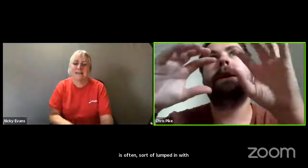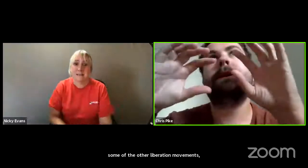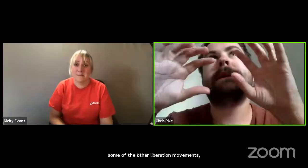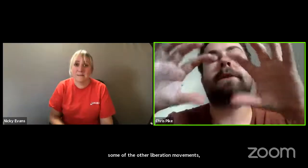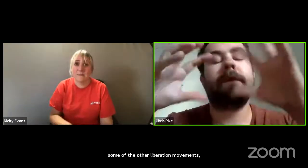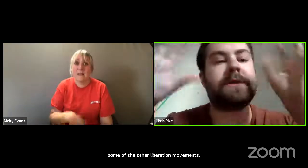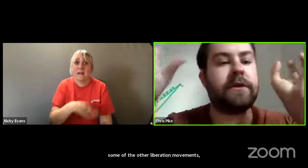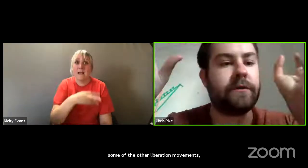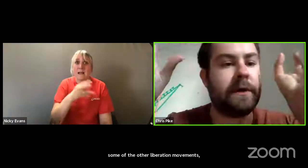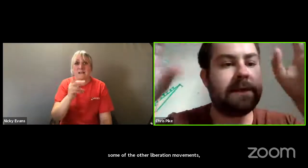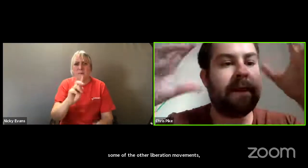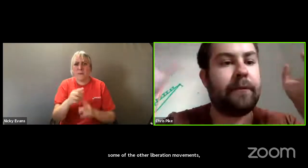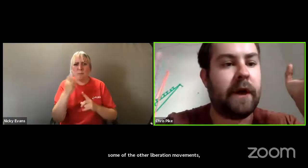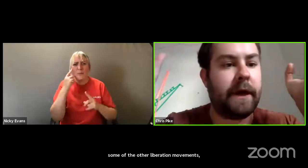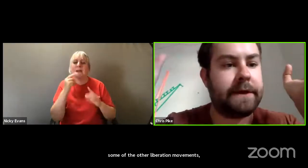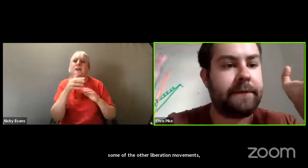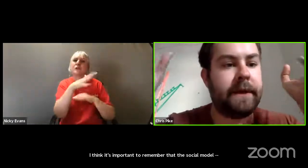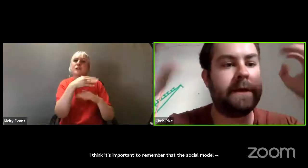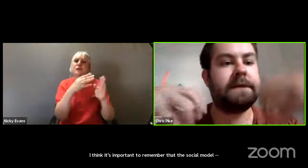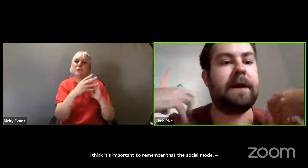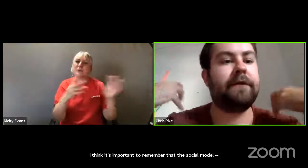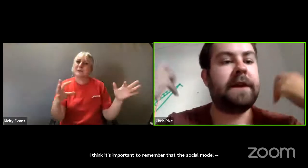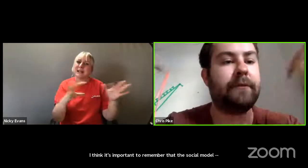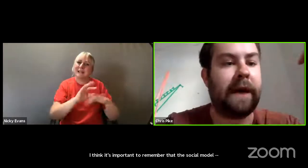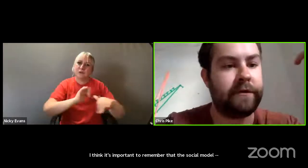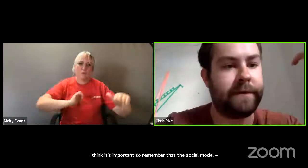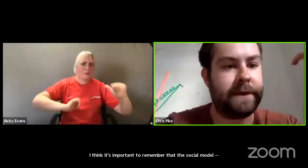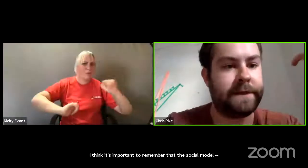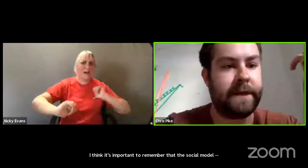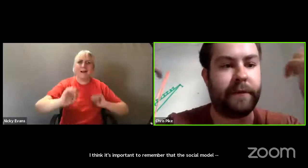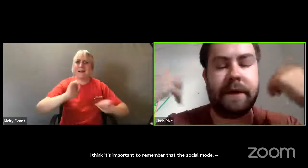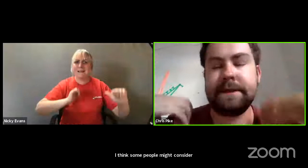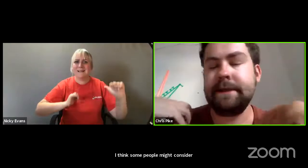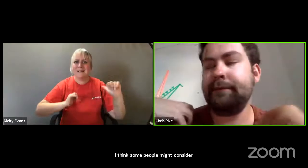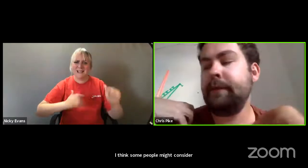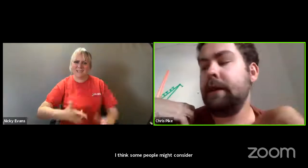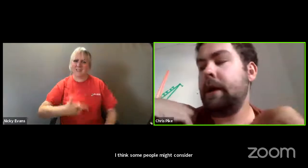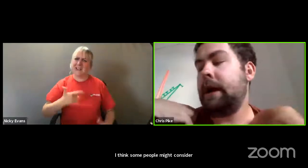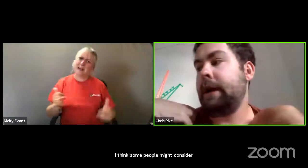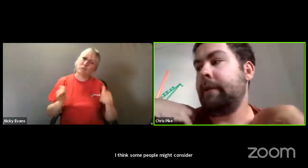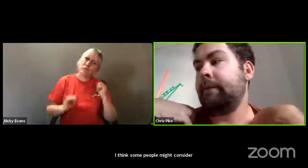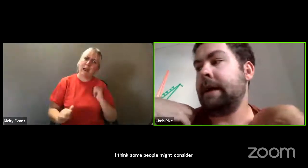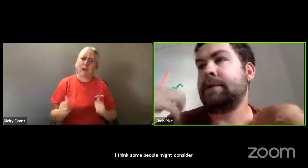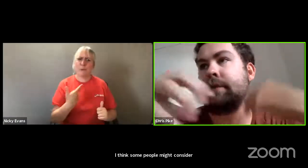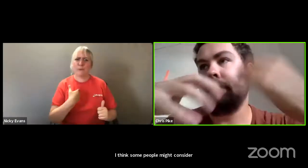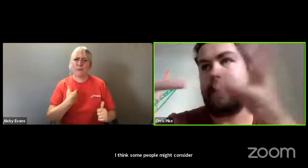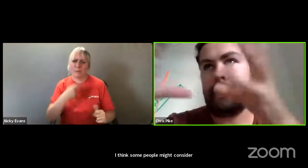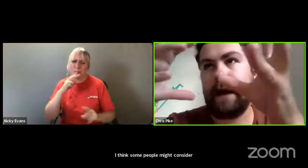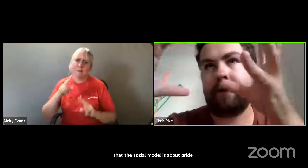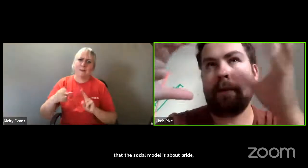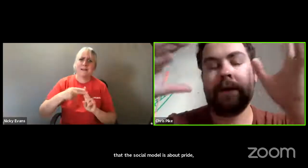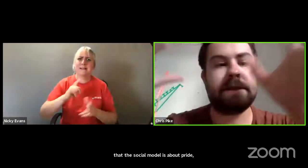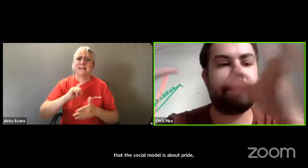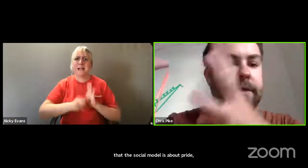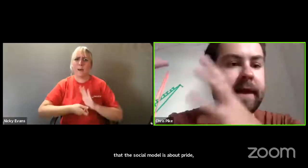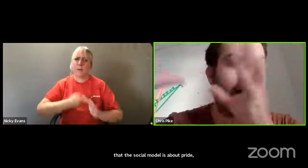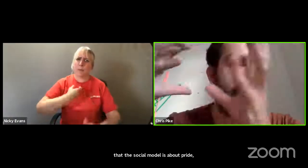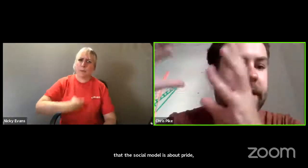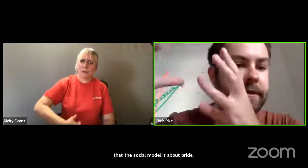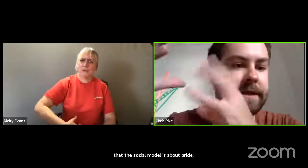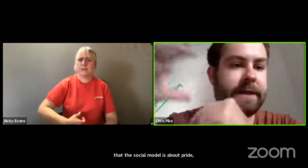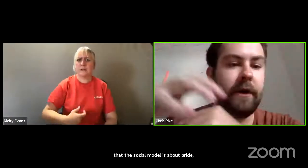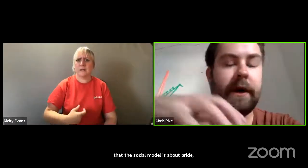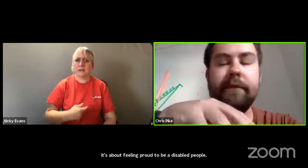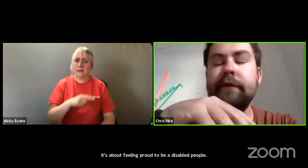might consider that the social model is about pride and is about feeling proud to be a disabled person, and sort of, you know, have comparisons between that